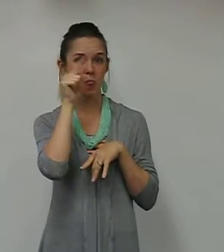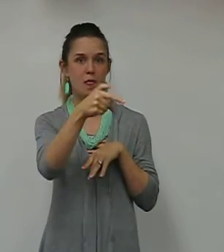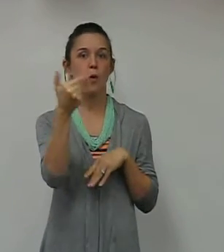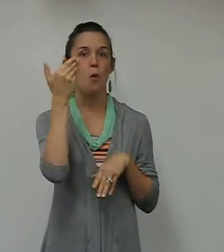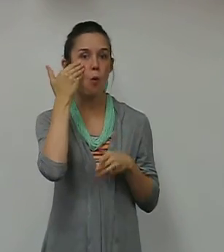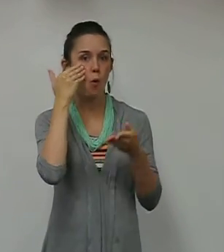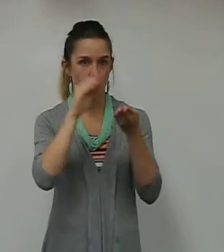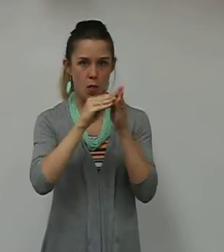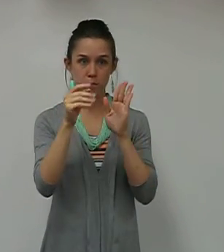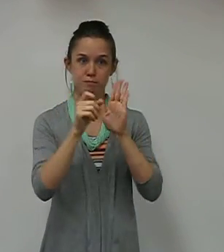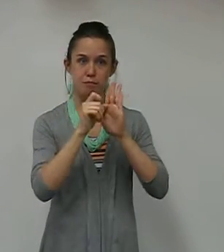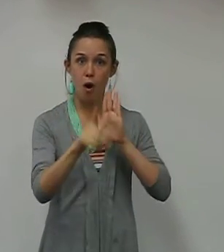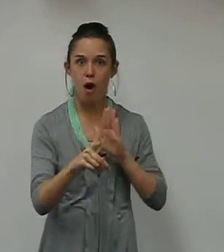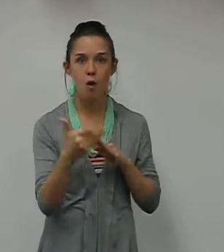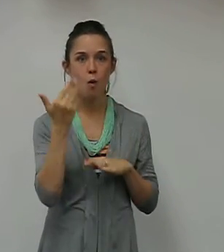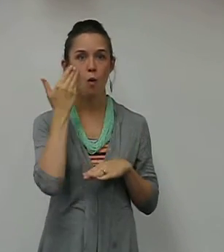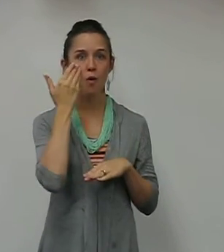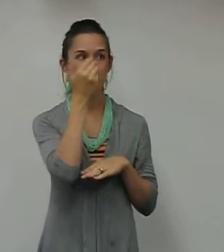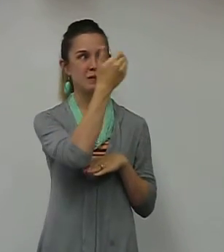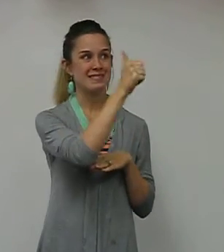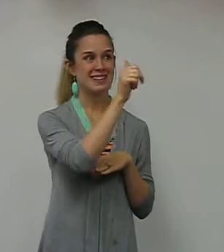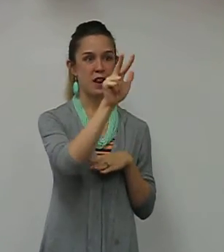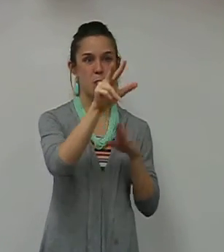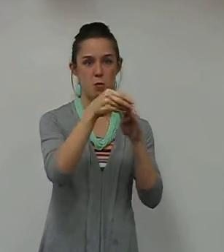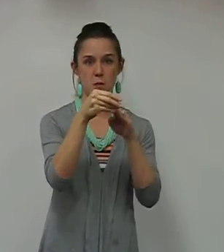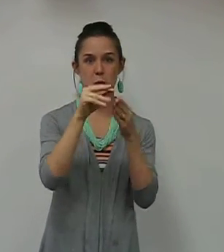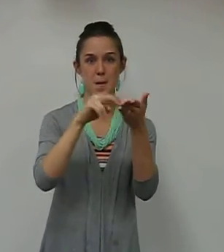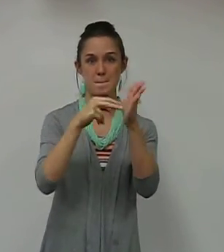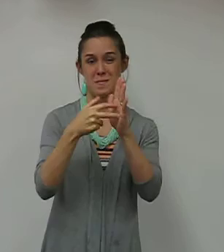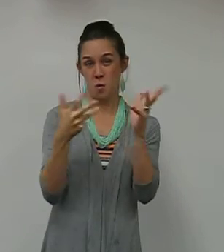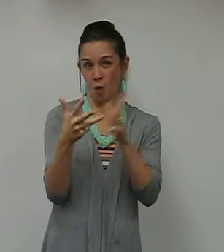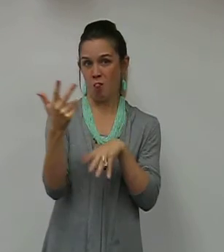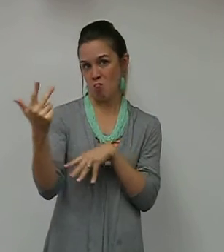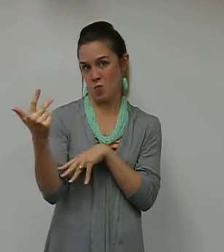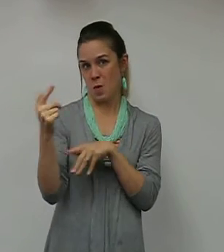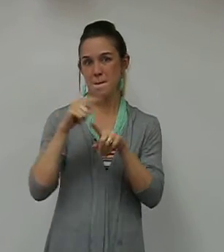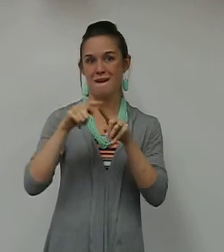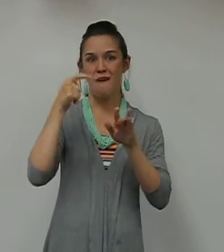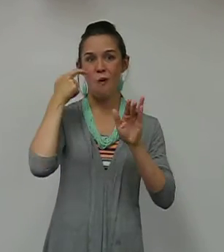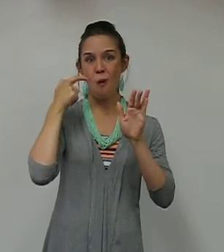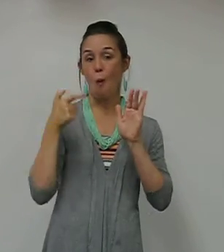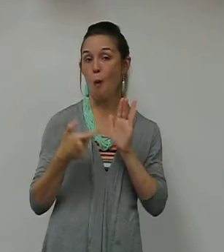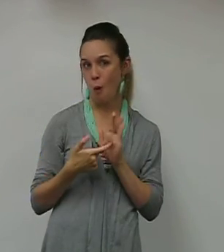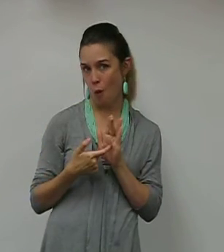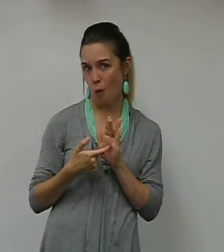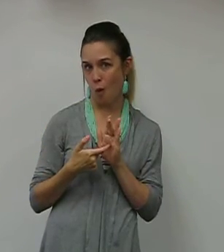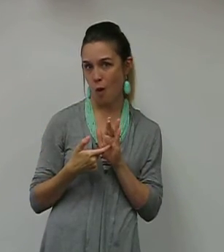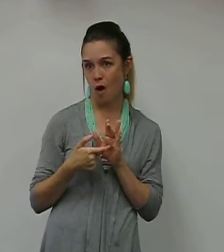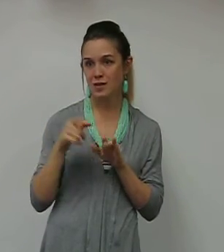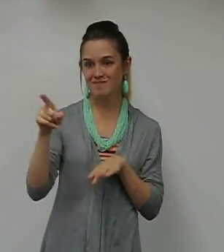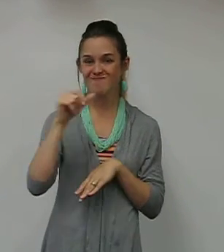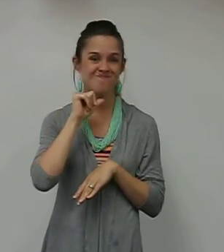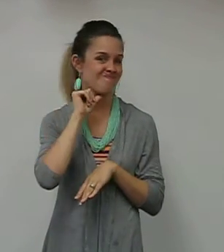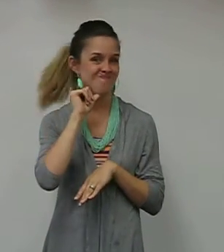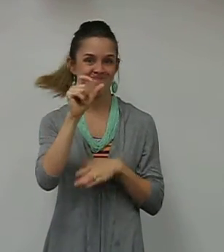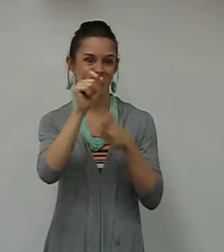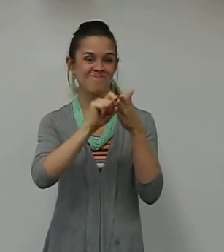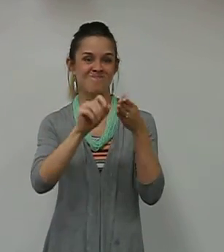numbers right away, so they knew that 10 and 3 more was 13. But what I noticed was that they did not write the numbers